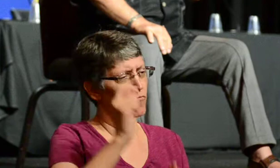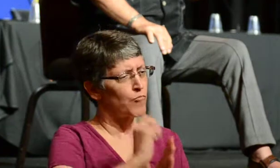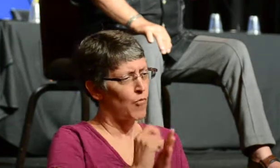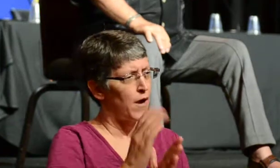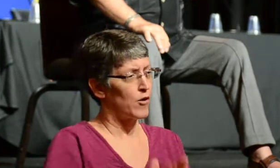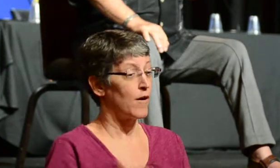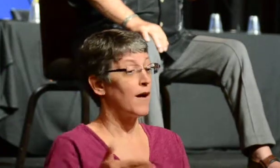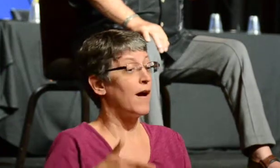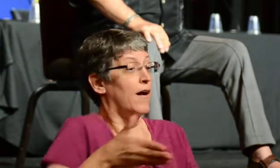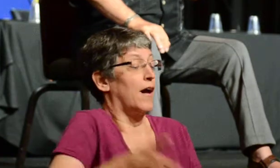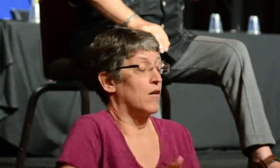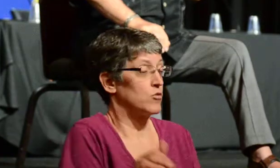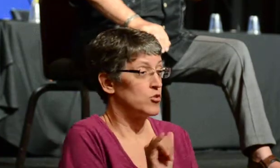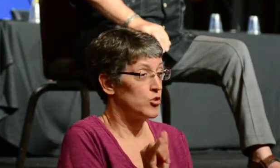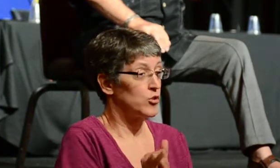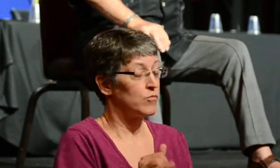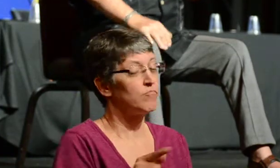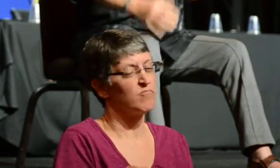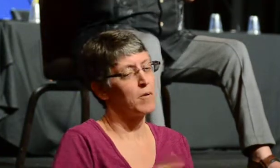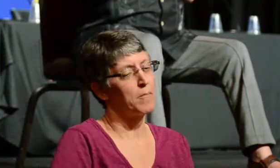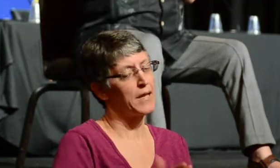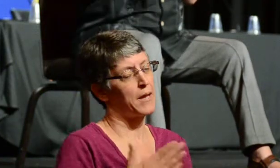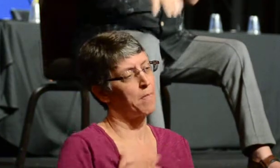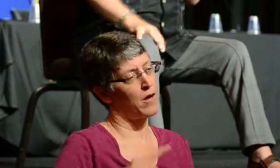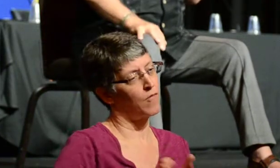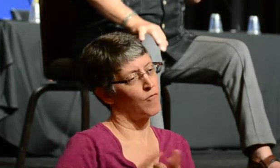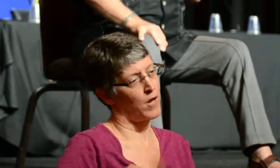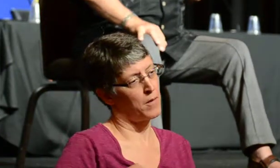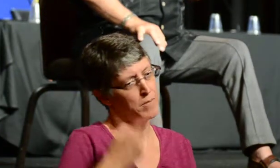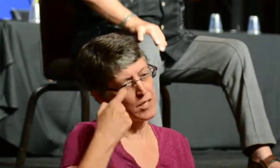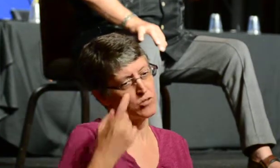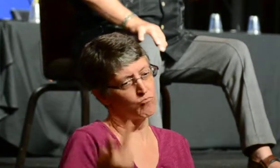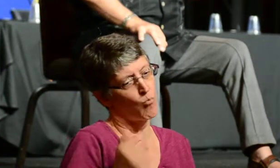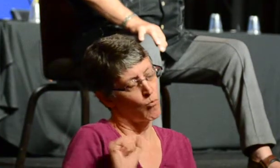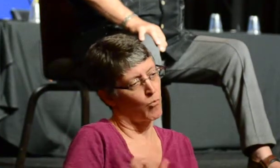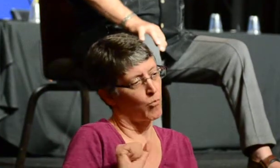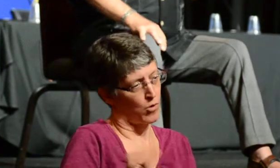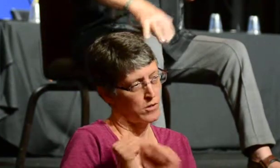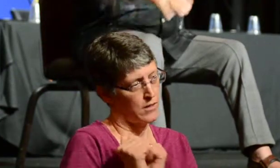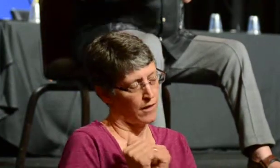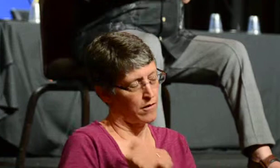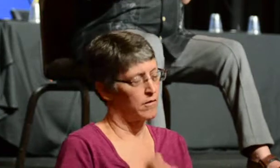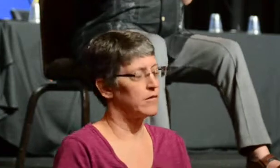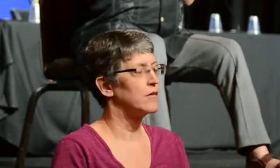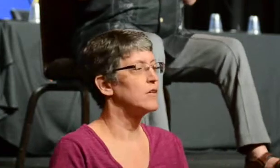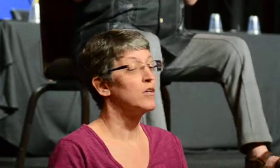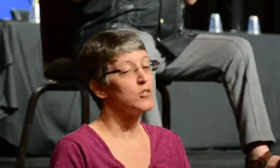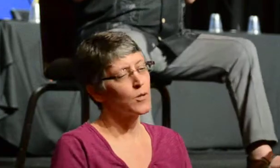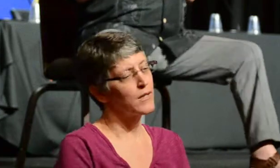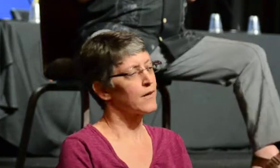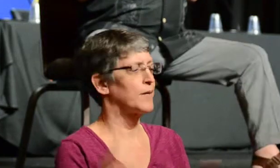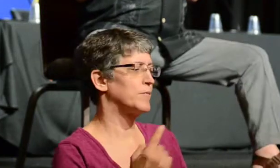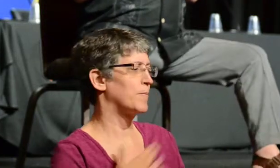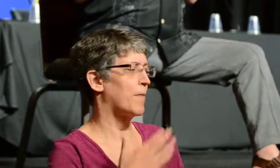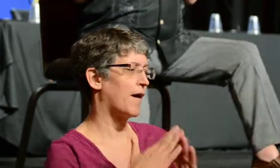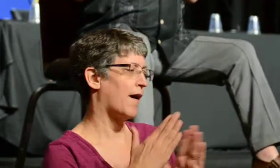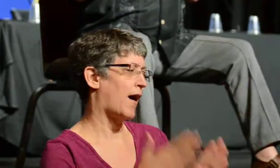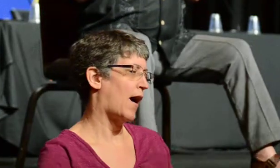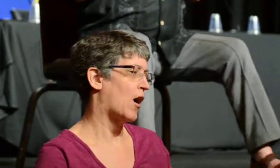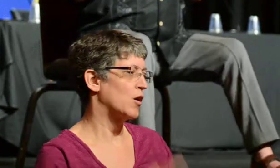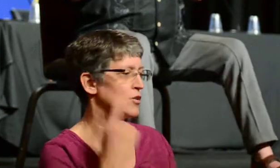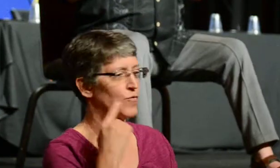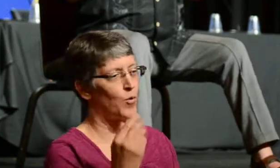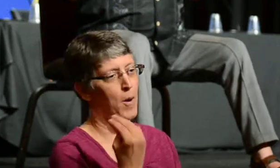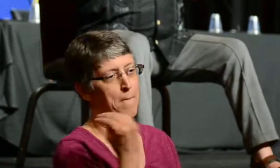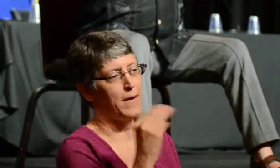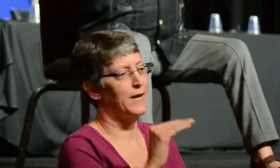afterwards, and he became a friend of mine as a result of us working together. So he'd come up to my house for Monday